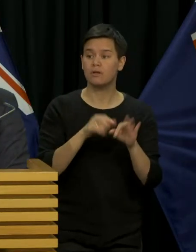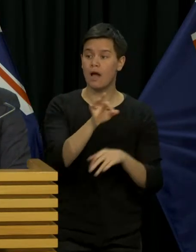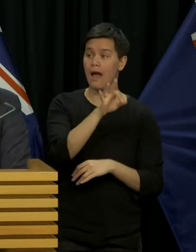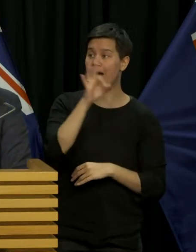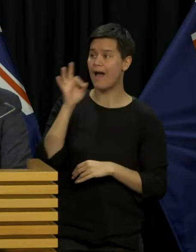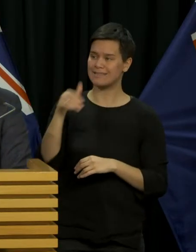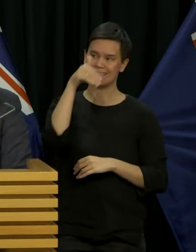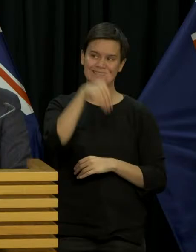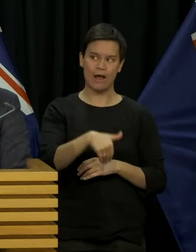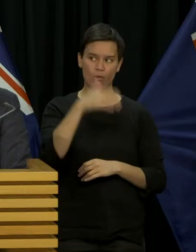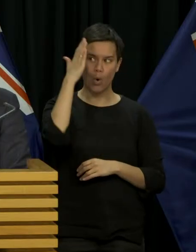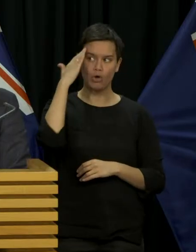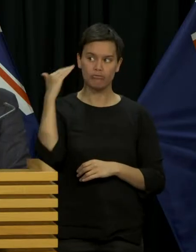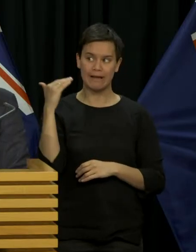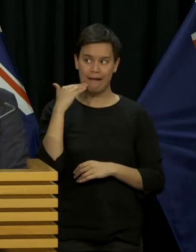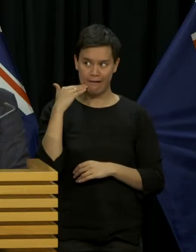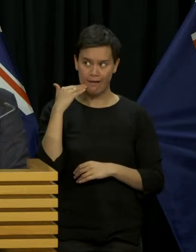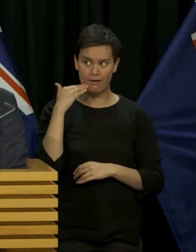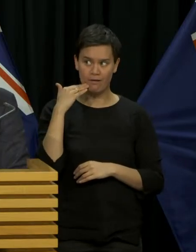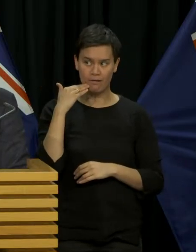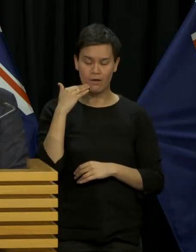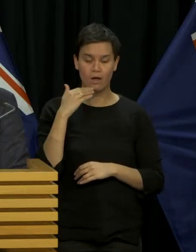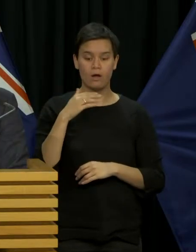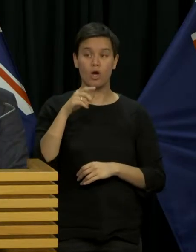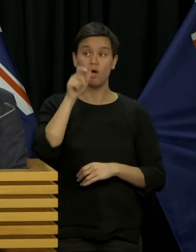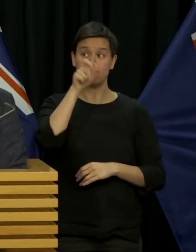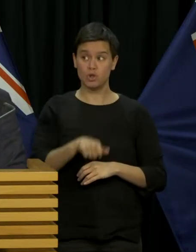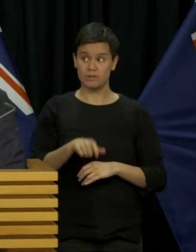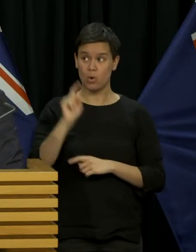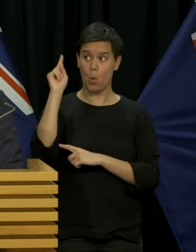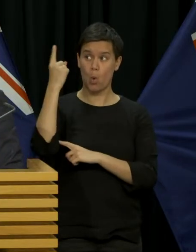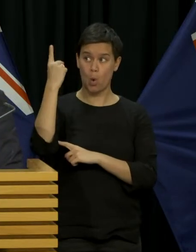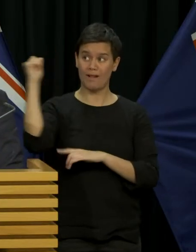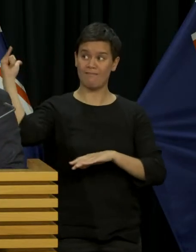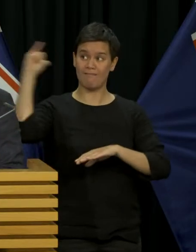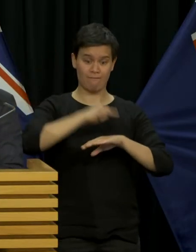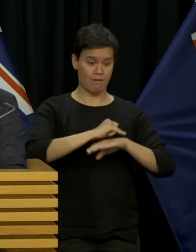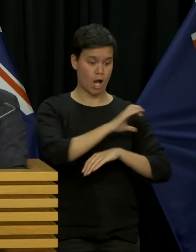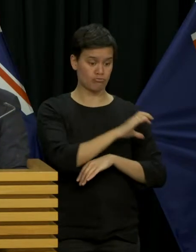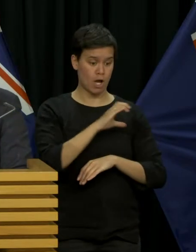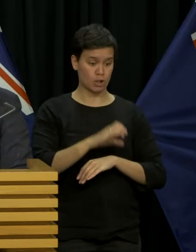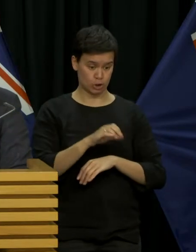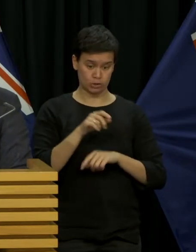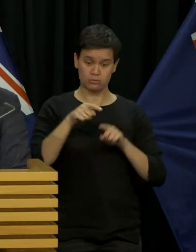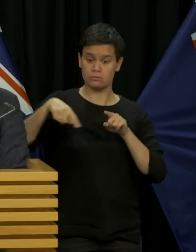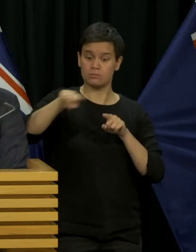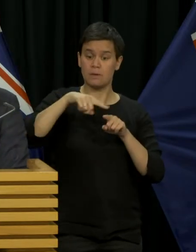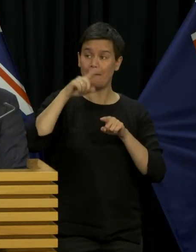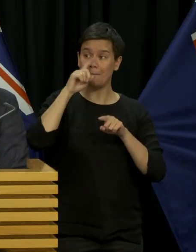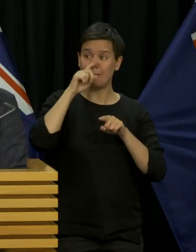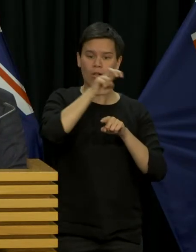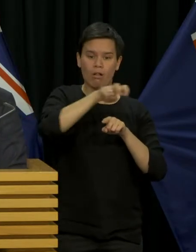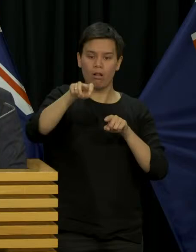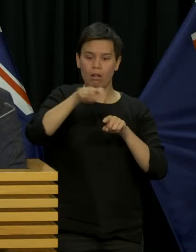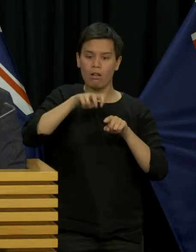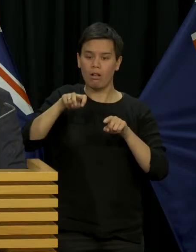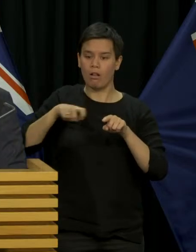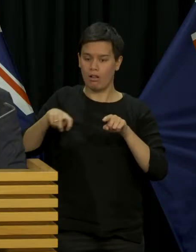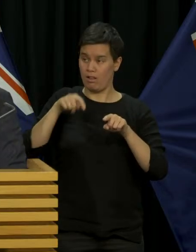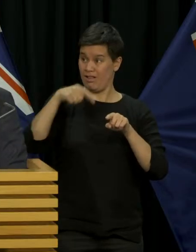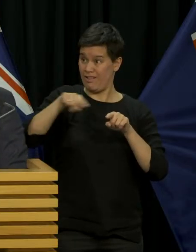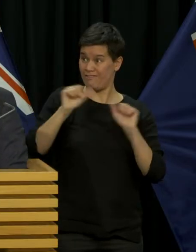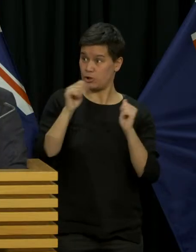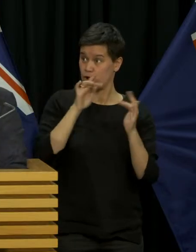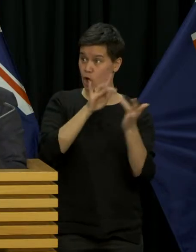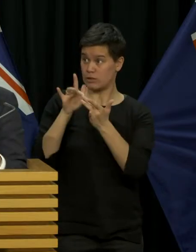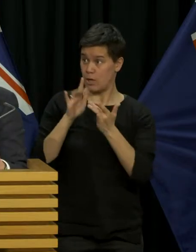now contact traced everyone that was on that flight, or is that still ongoing? I haven't had the latest numbers on the number of contacts that they've had. Their first